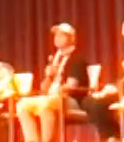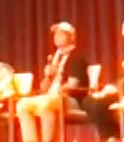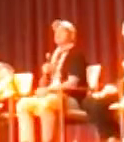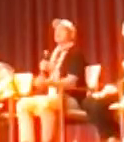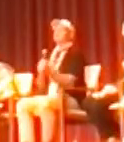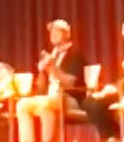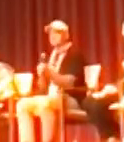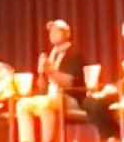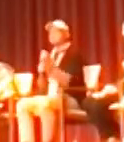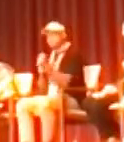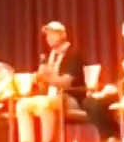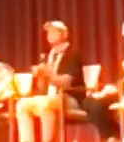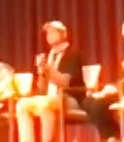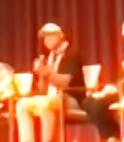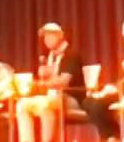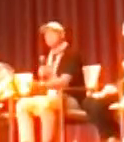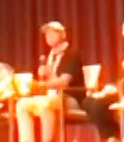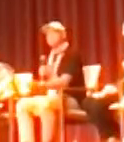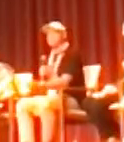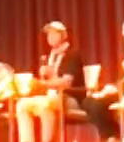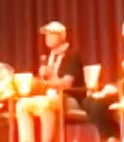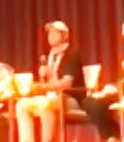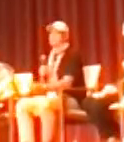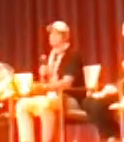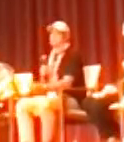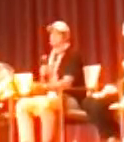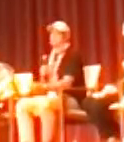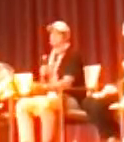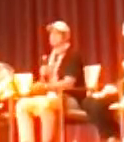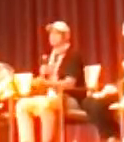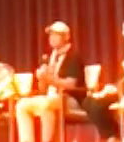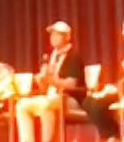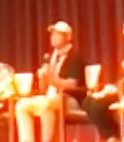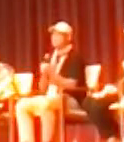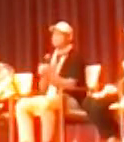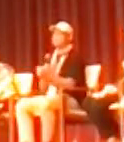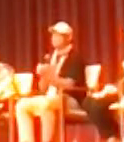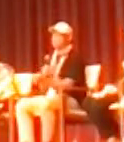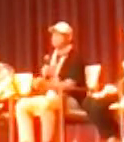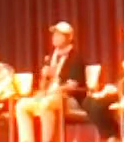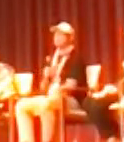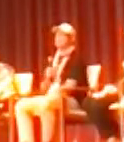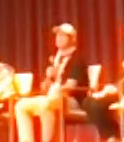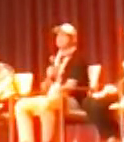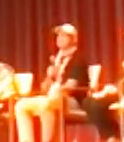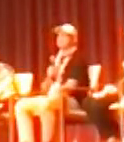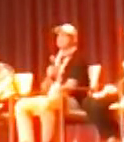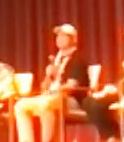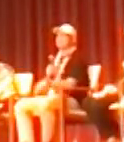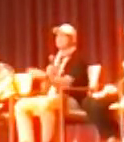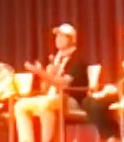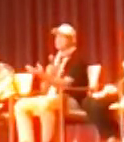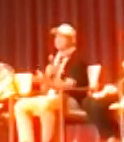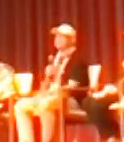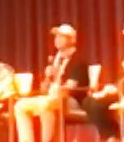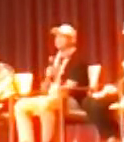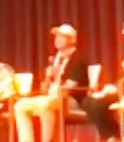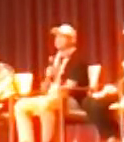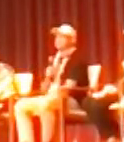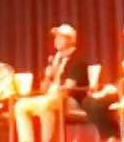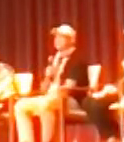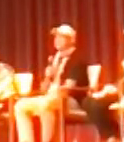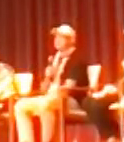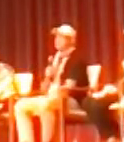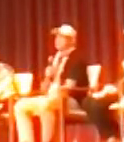traditions once they said, I've never stood on the stage ever. I've never had the opportunity to do that in front of our